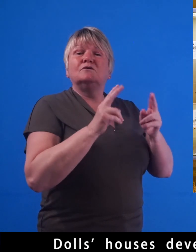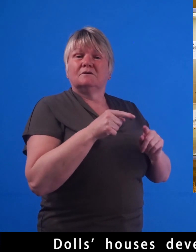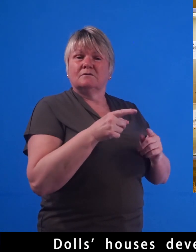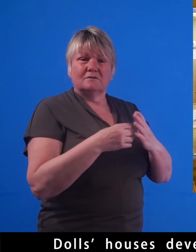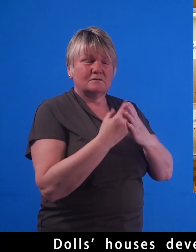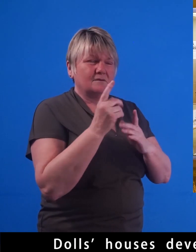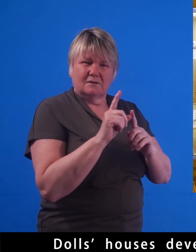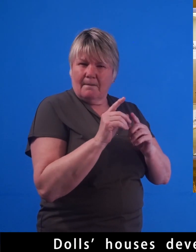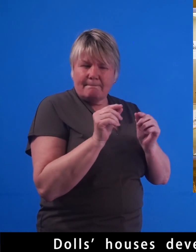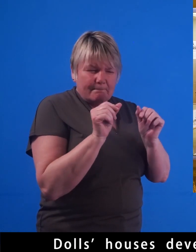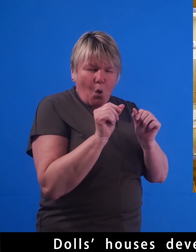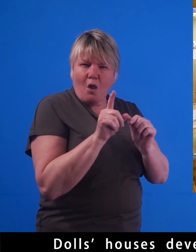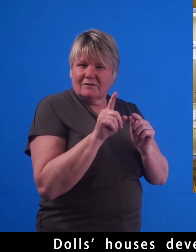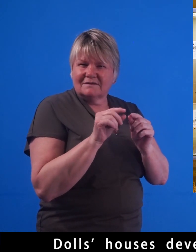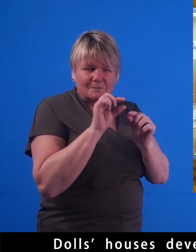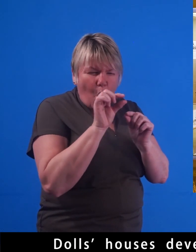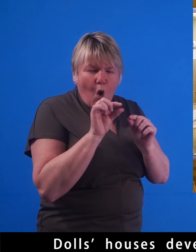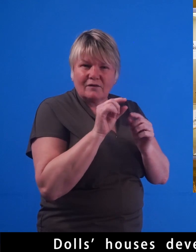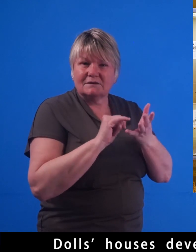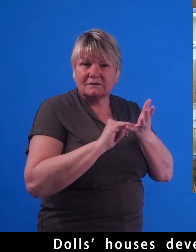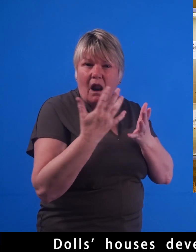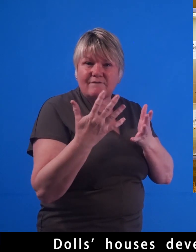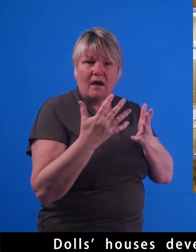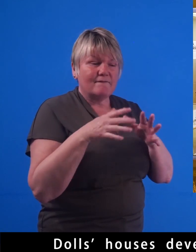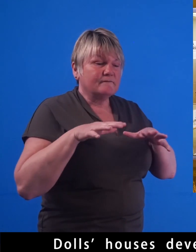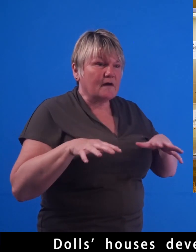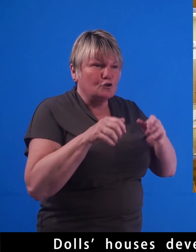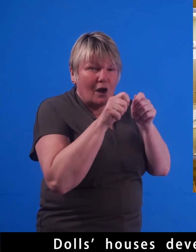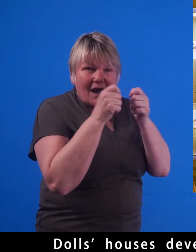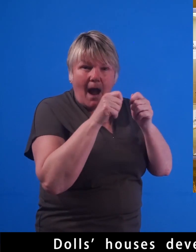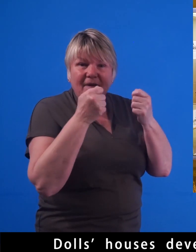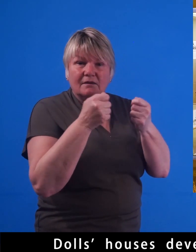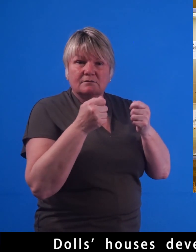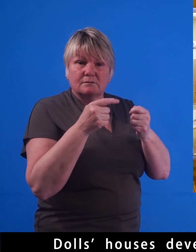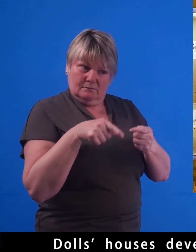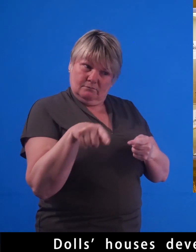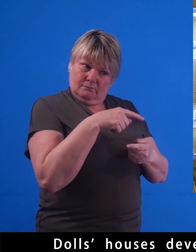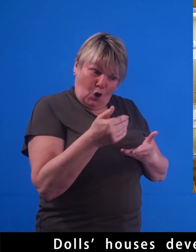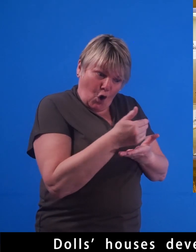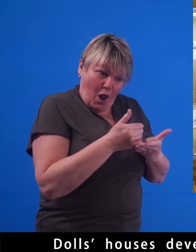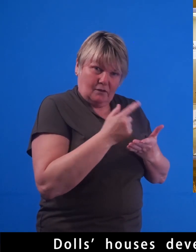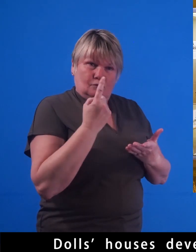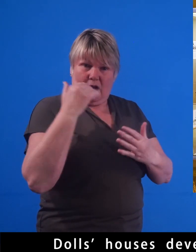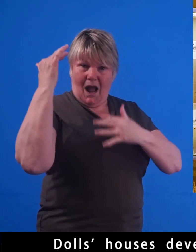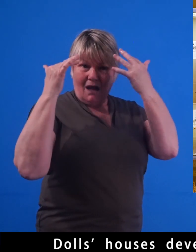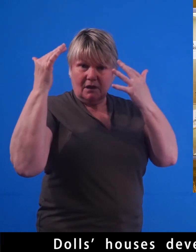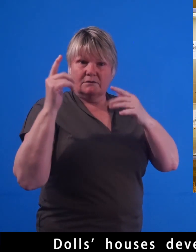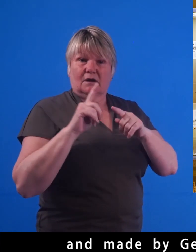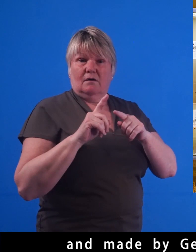Dolls' houses developed from the cabinets of miniature silver and furniture collected by adults and